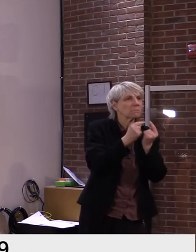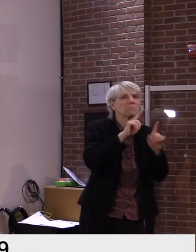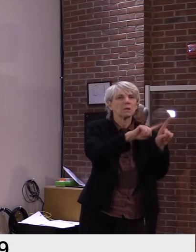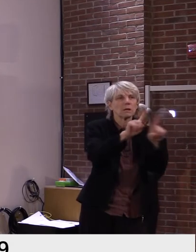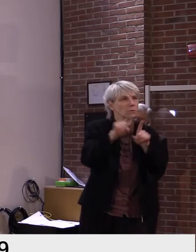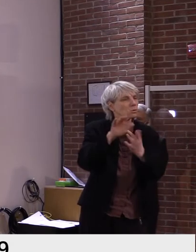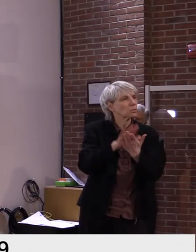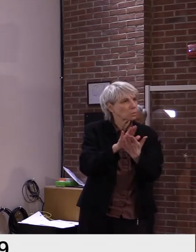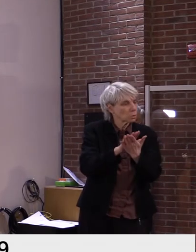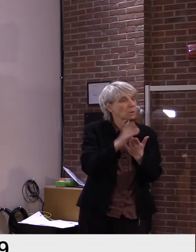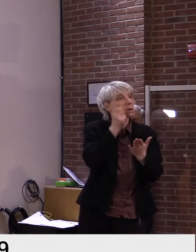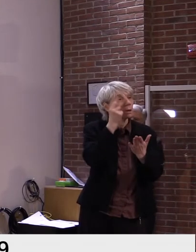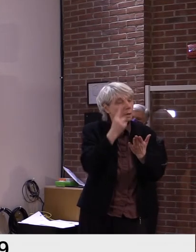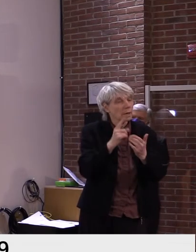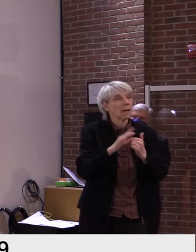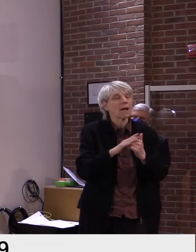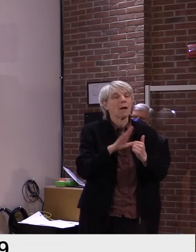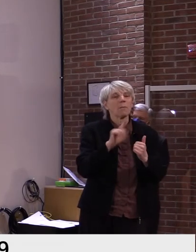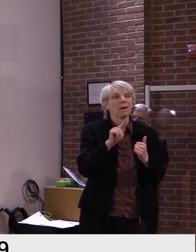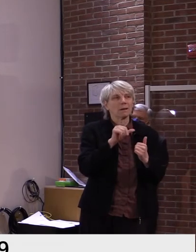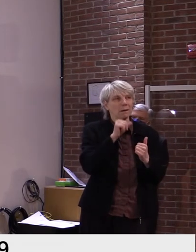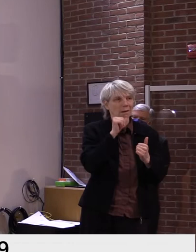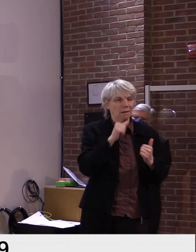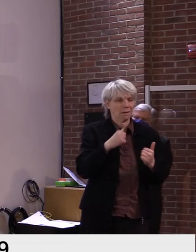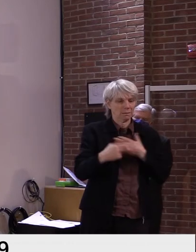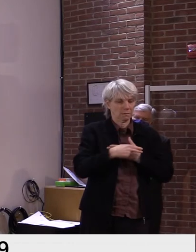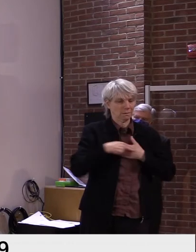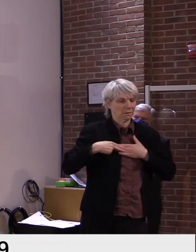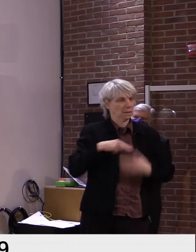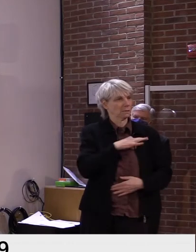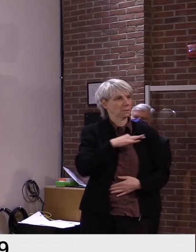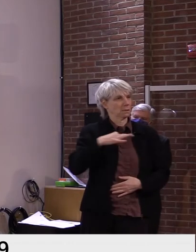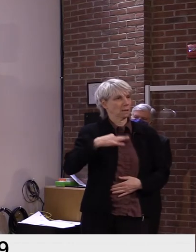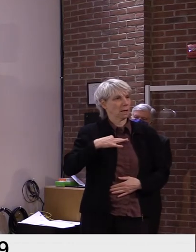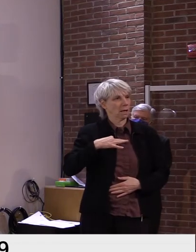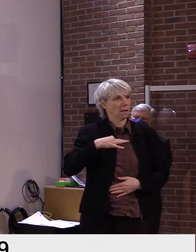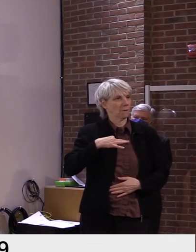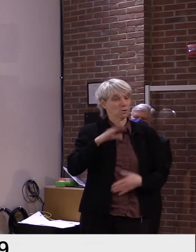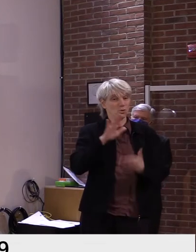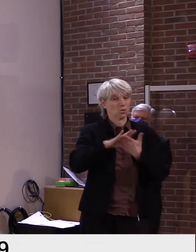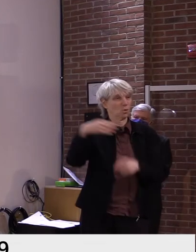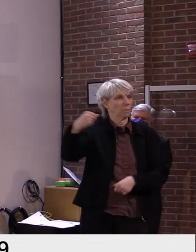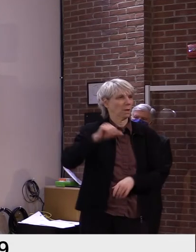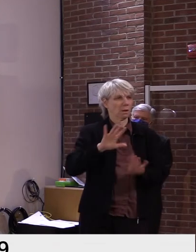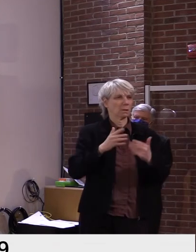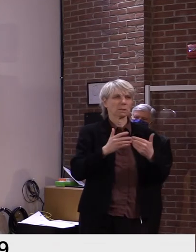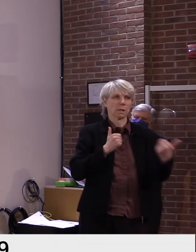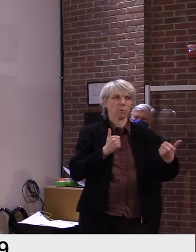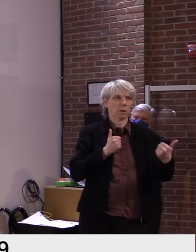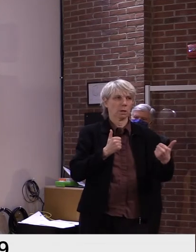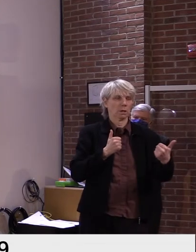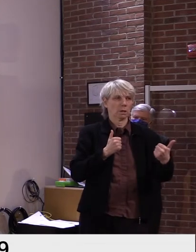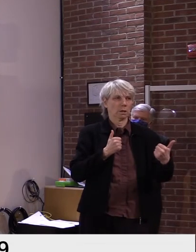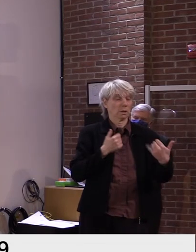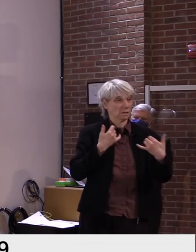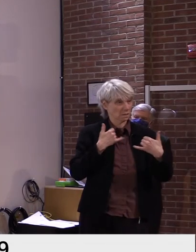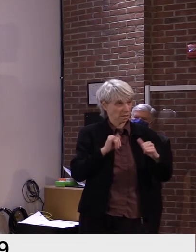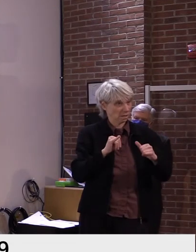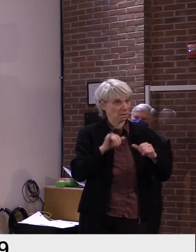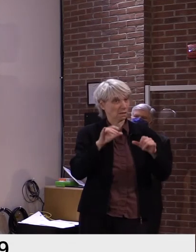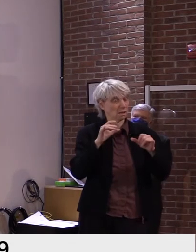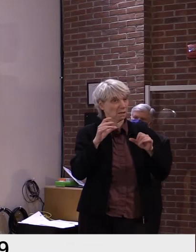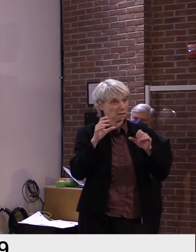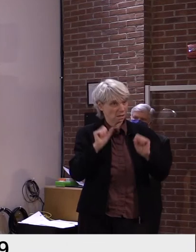indoors, but they aren't employed as staff or faculty at those schools. I just wanted to clarify whether or not they would